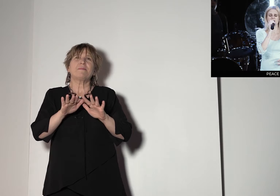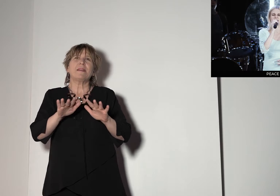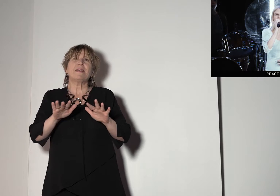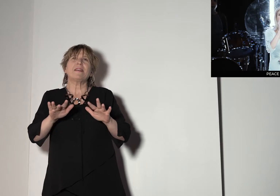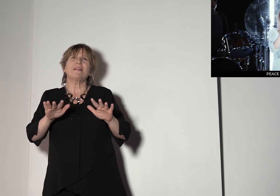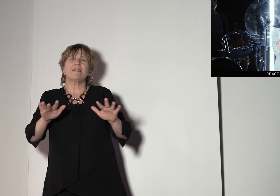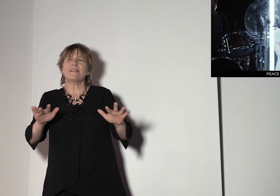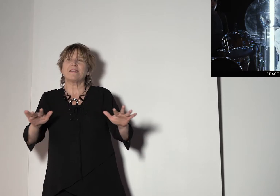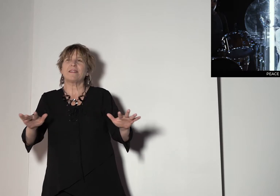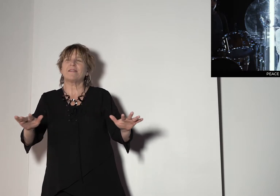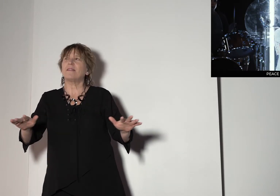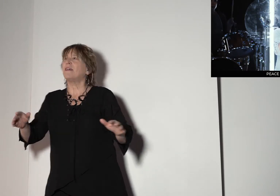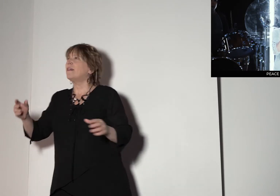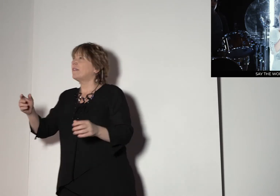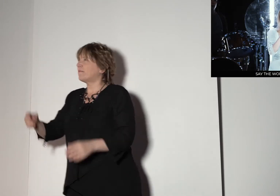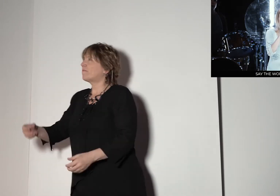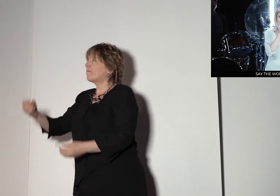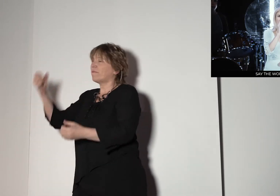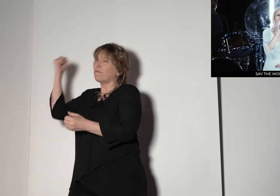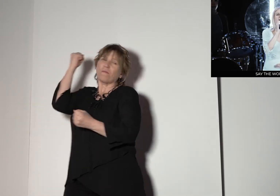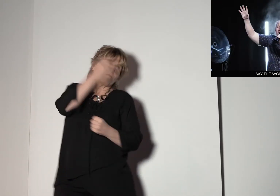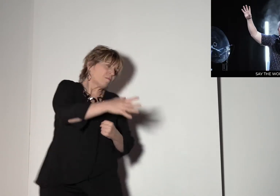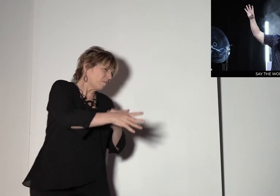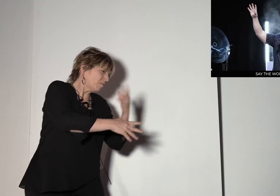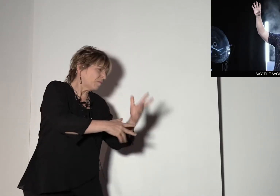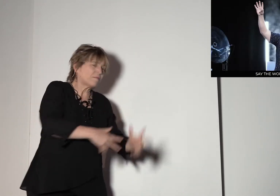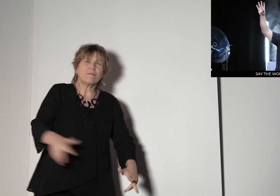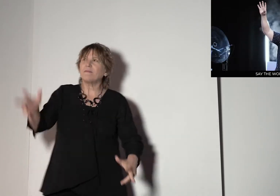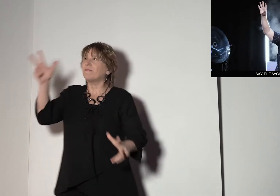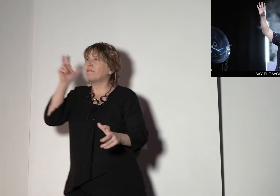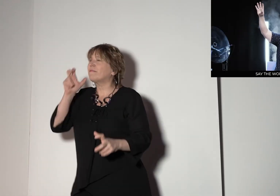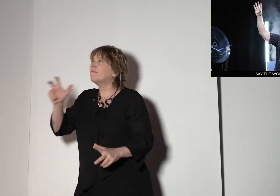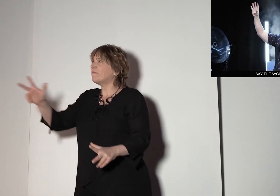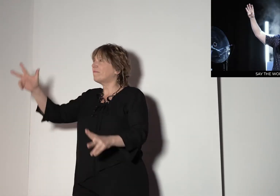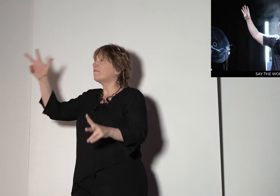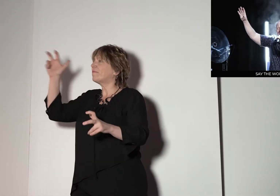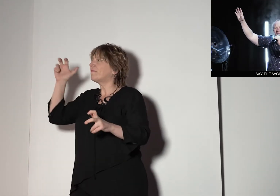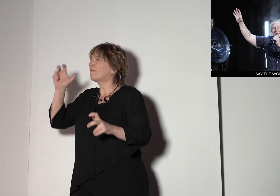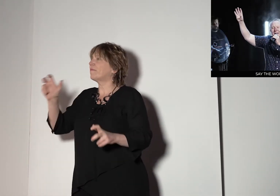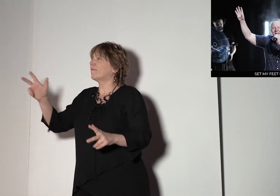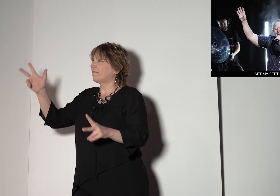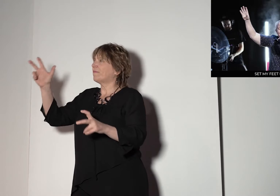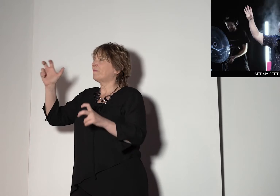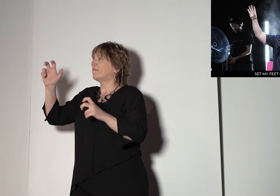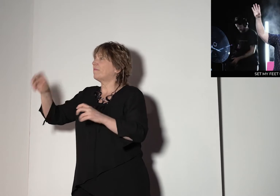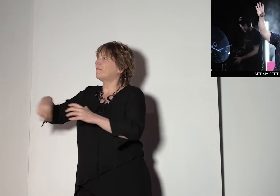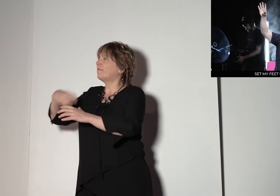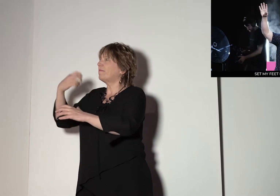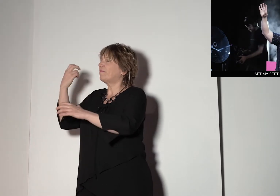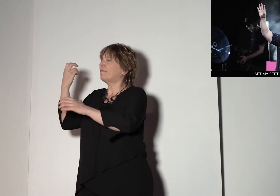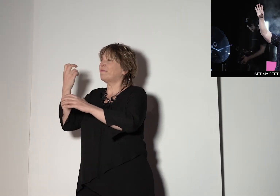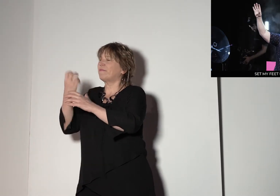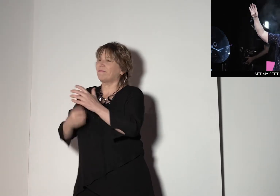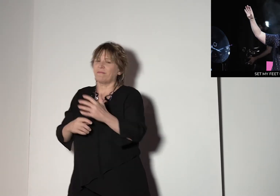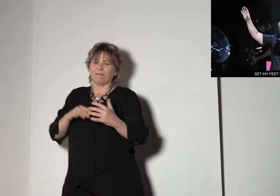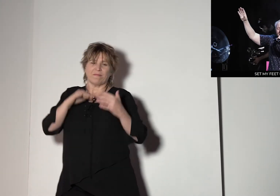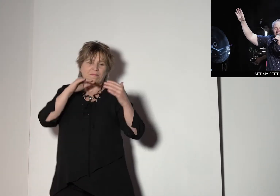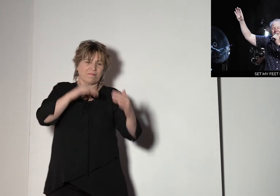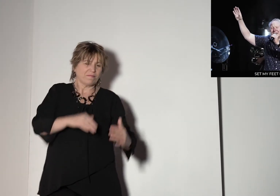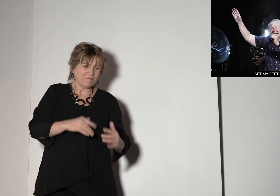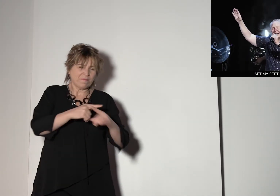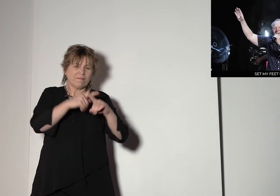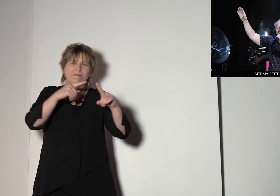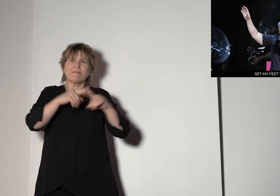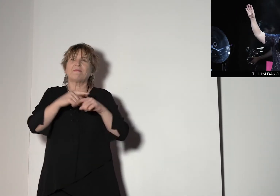Peace be still, say the word, and I will set my feet upon